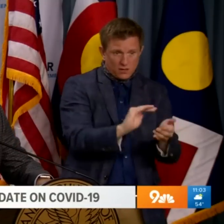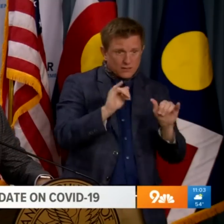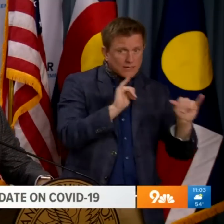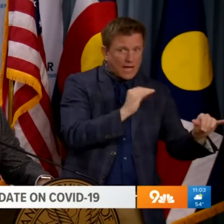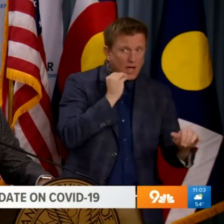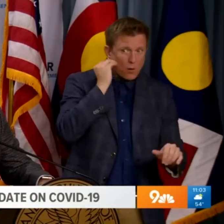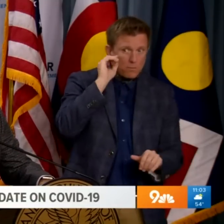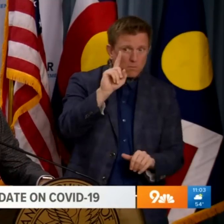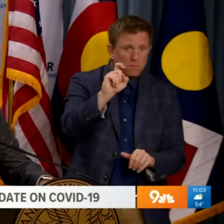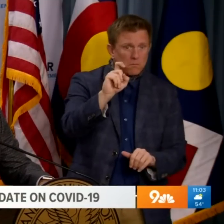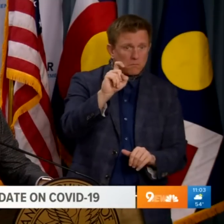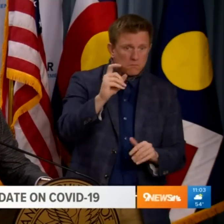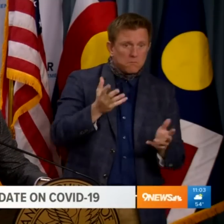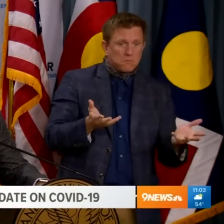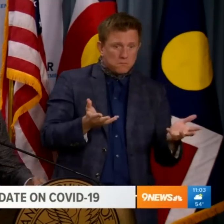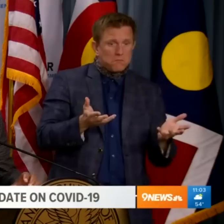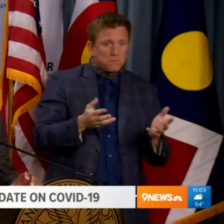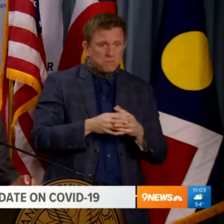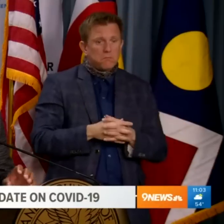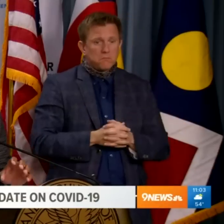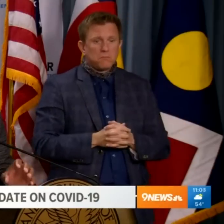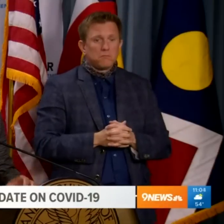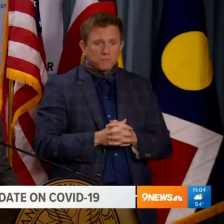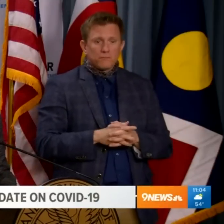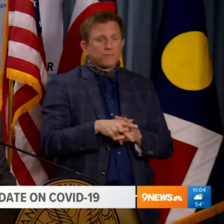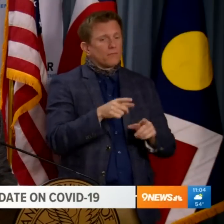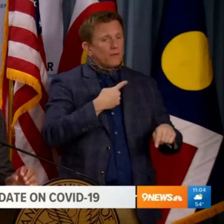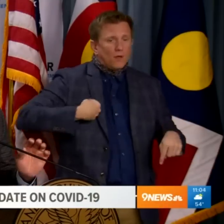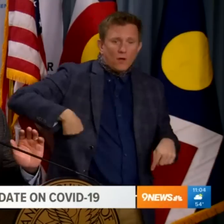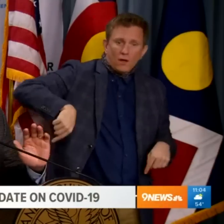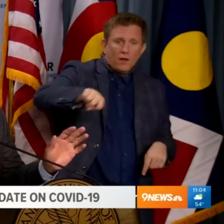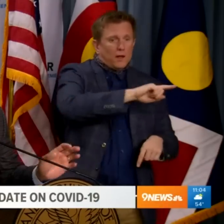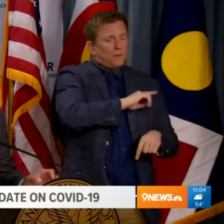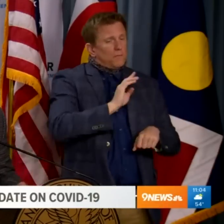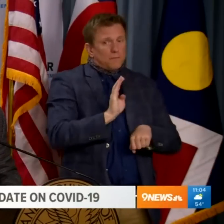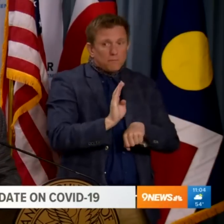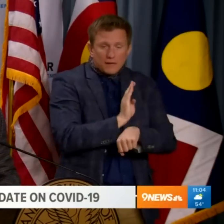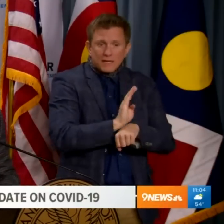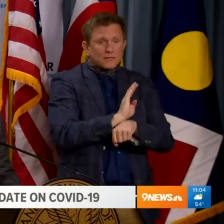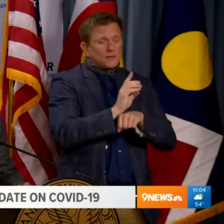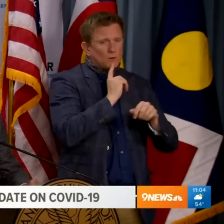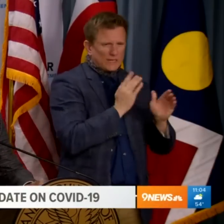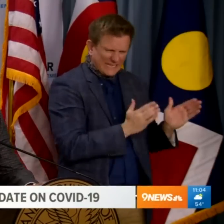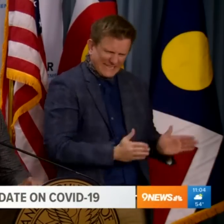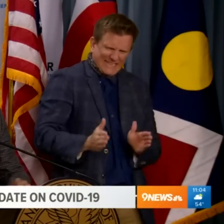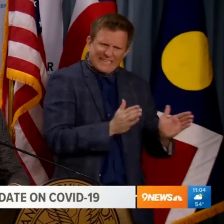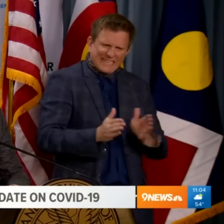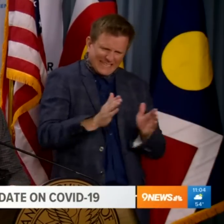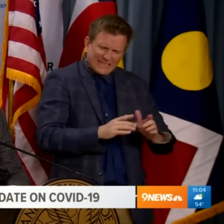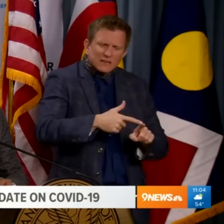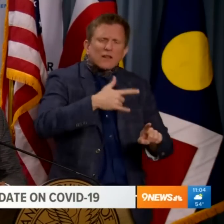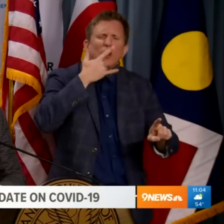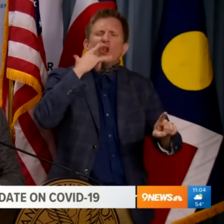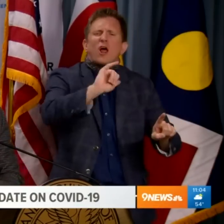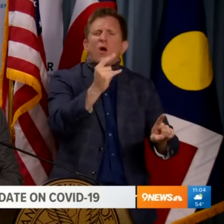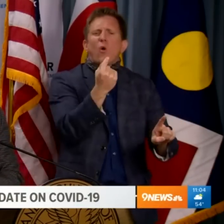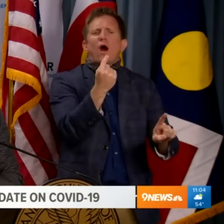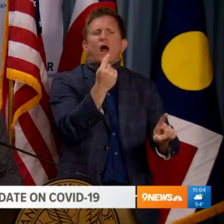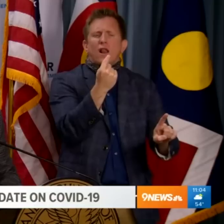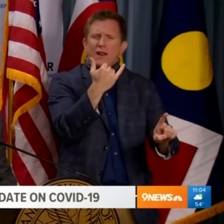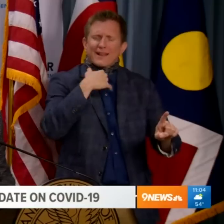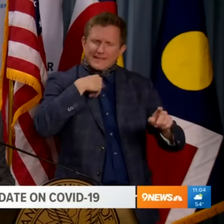We will be in close coordination with the governor and other metro area leadership, including public health directors, to determine whether the